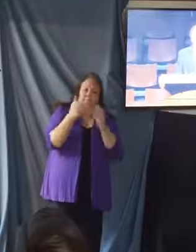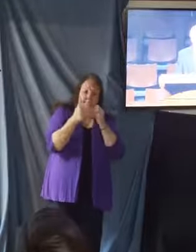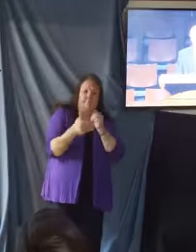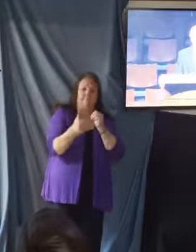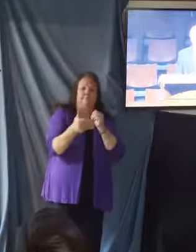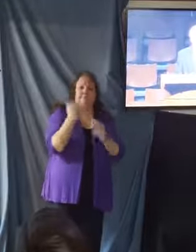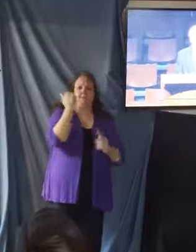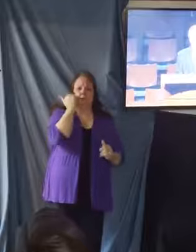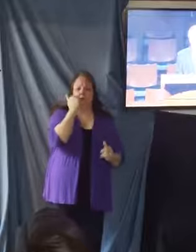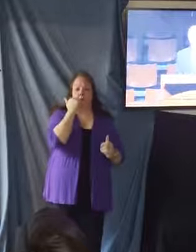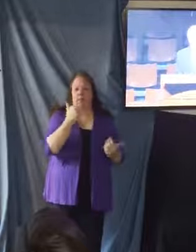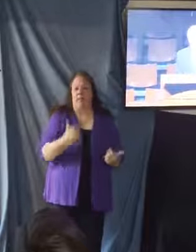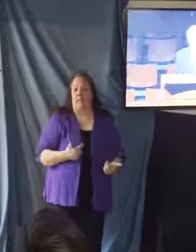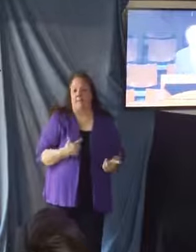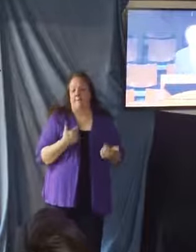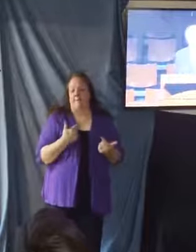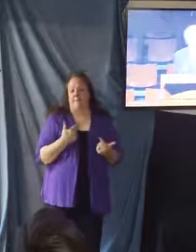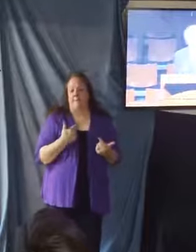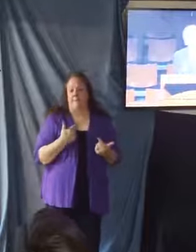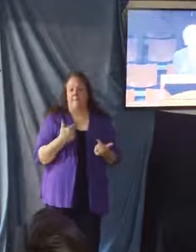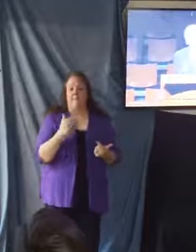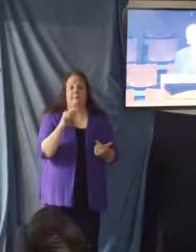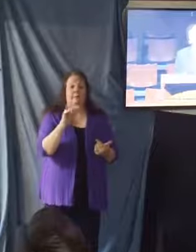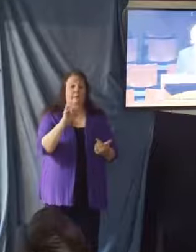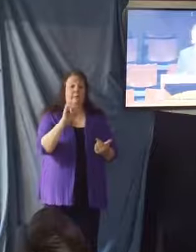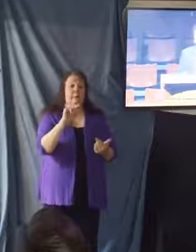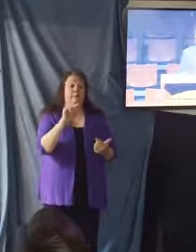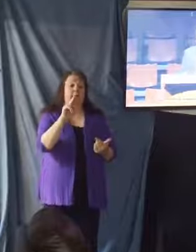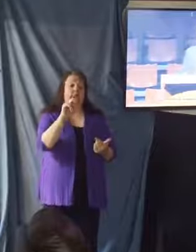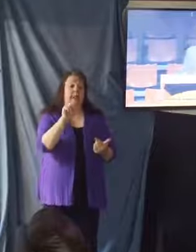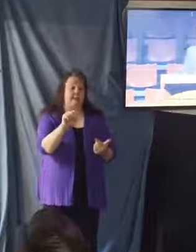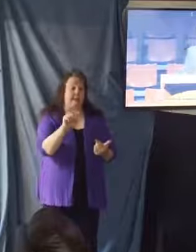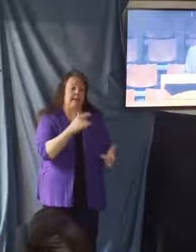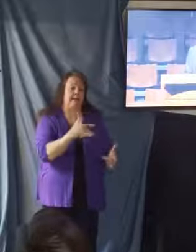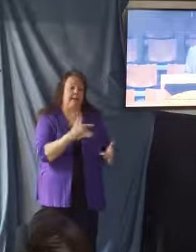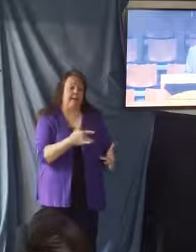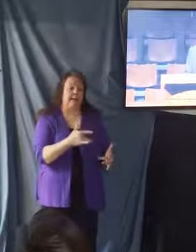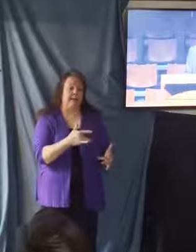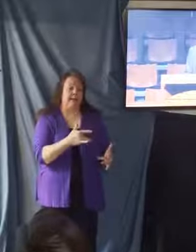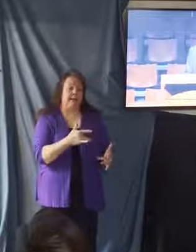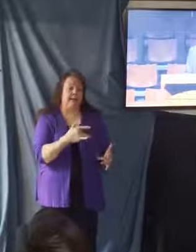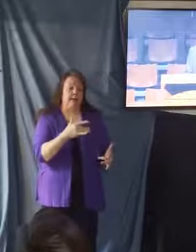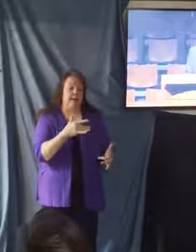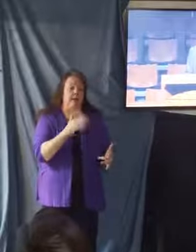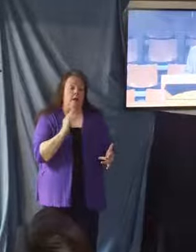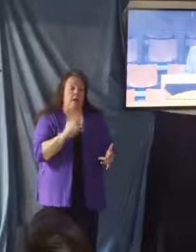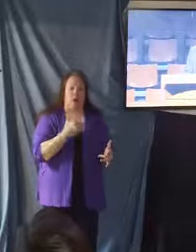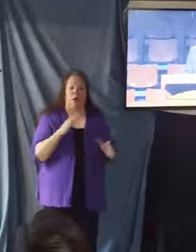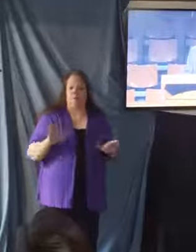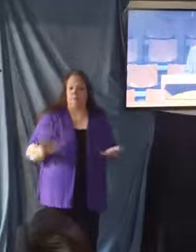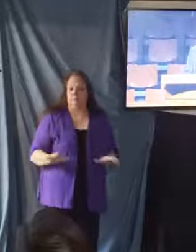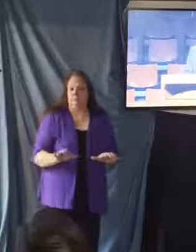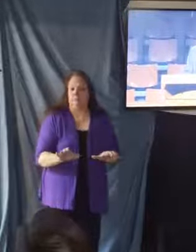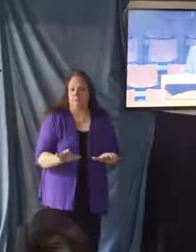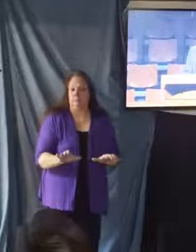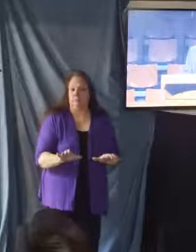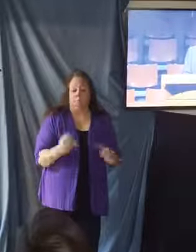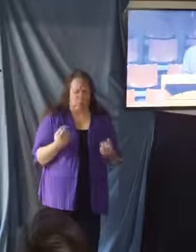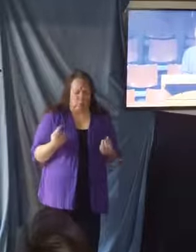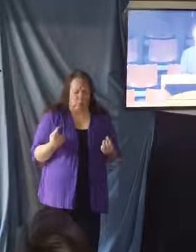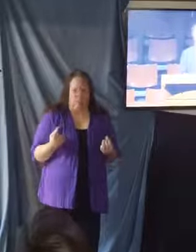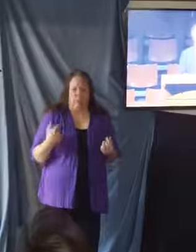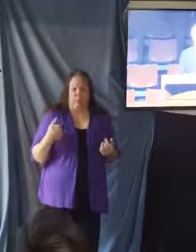ongoing daily lives. Book of Titus is primarily about our conduct, our